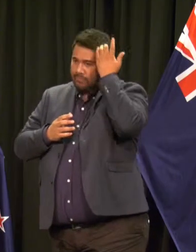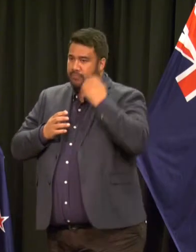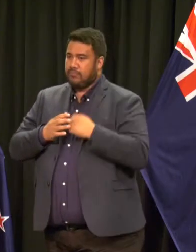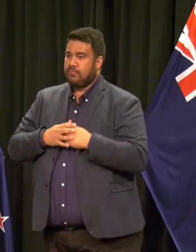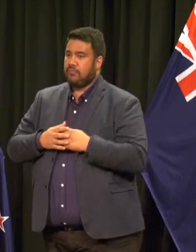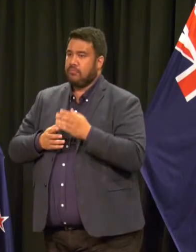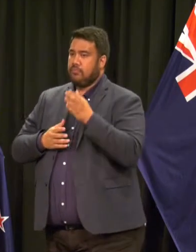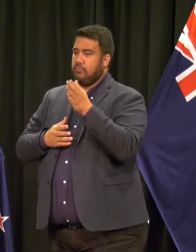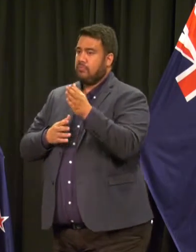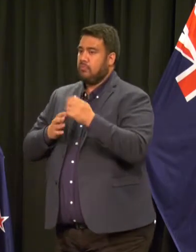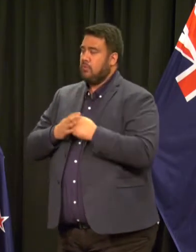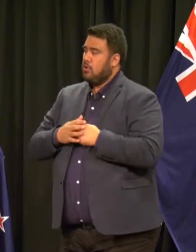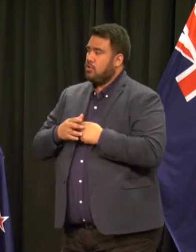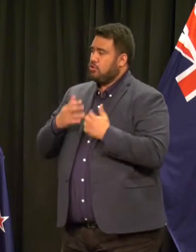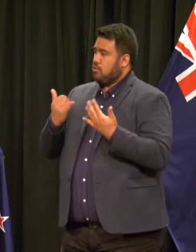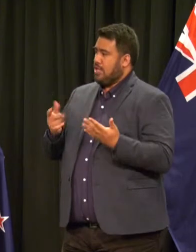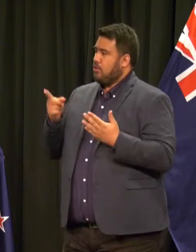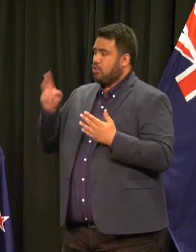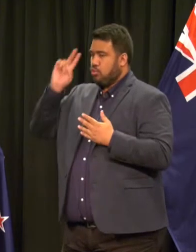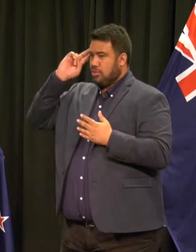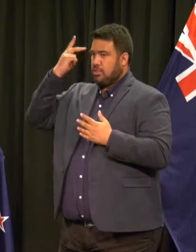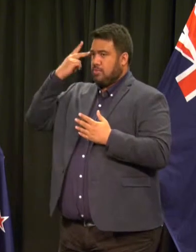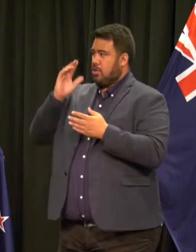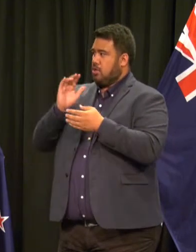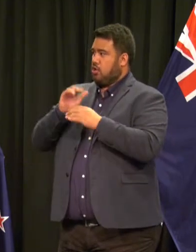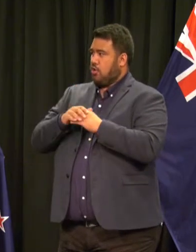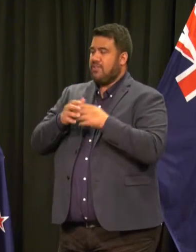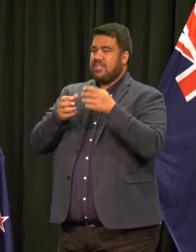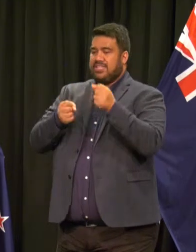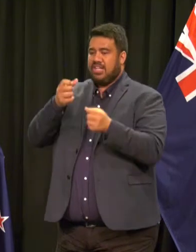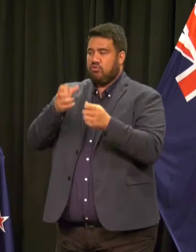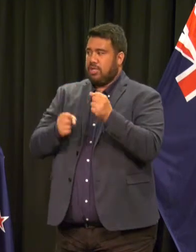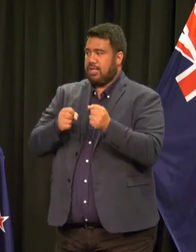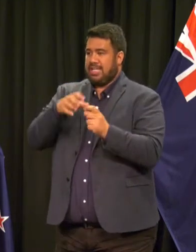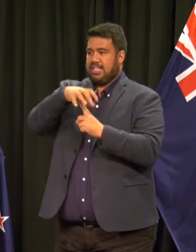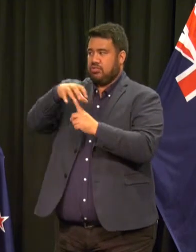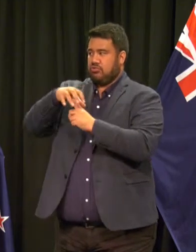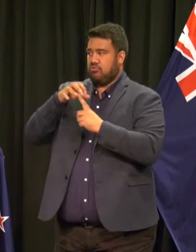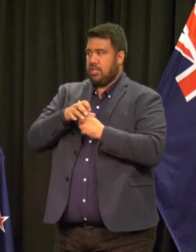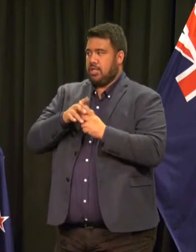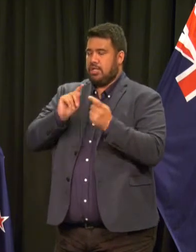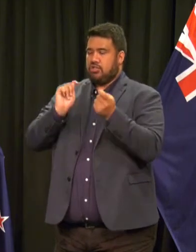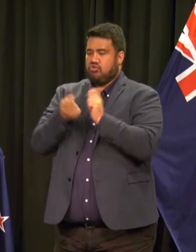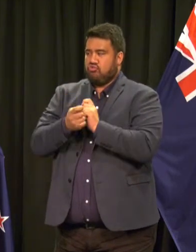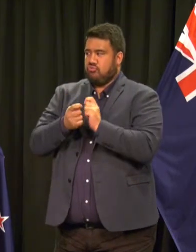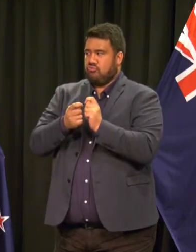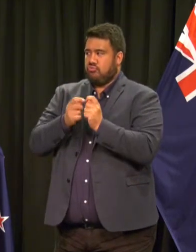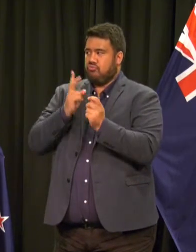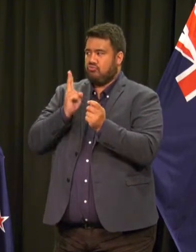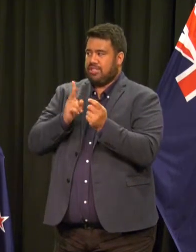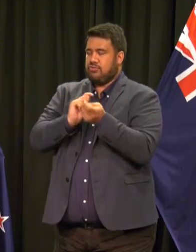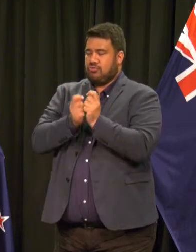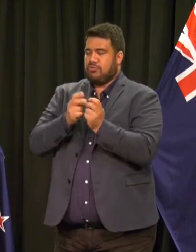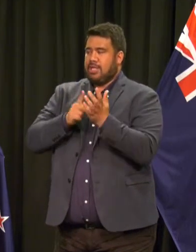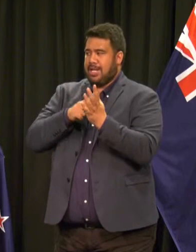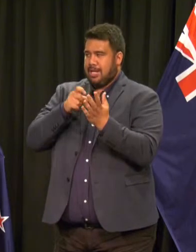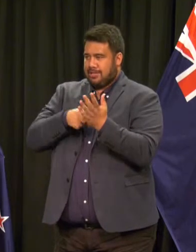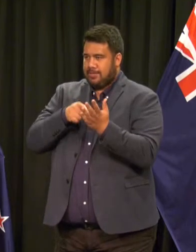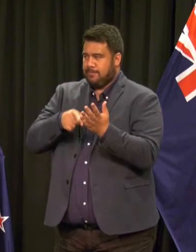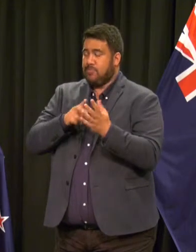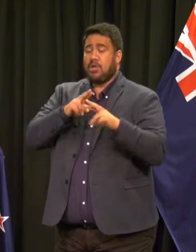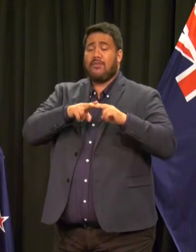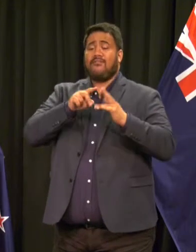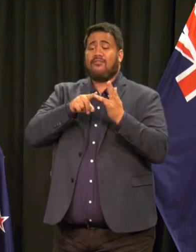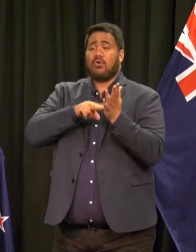change your view on whether the Dairy Industry Restructuring Act will agree to Fonterra's requests to